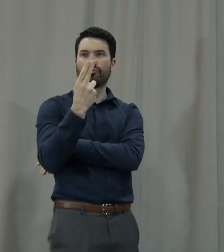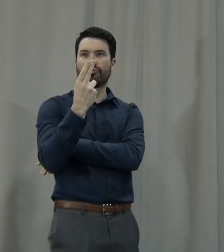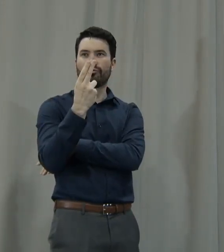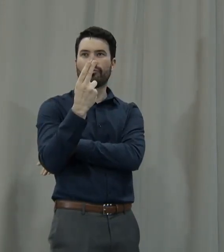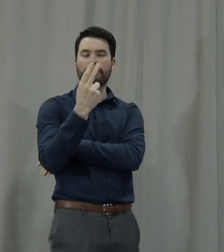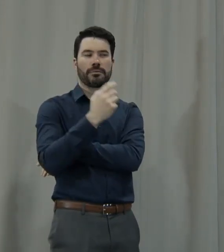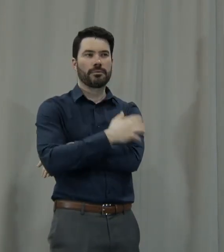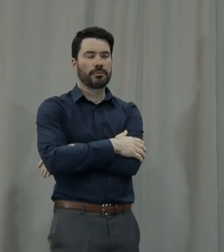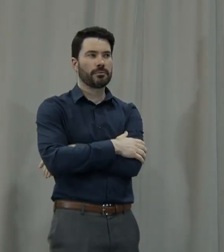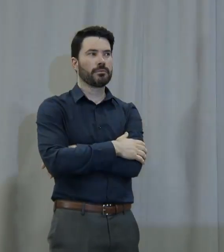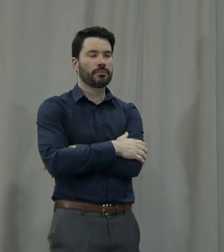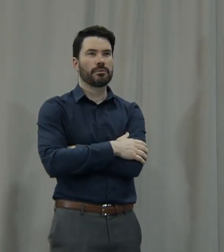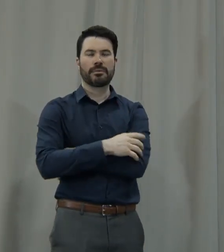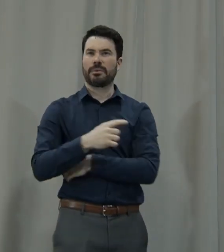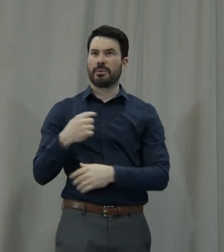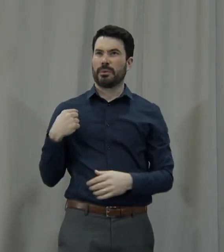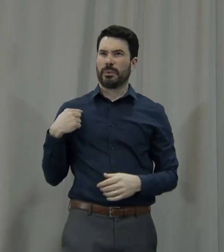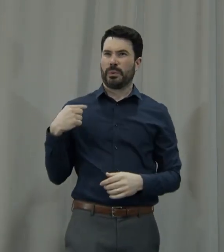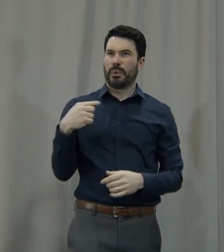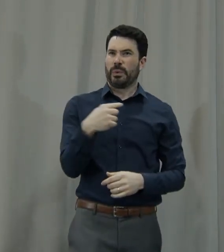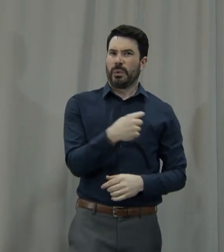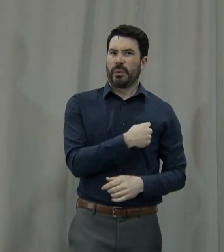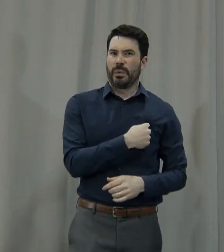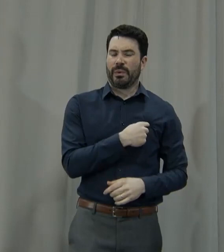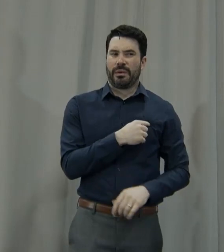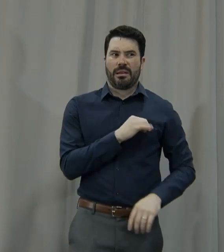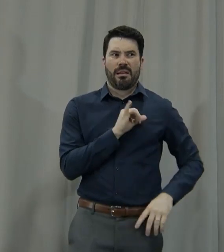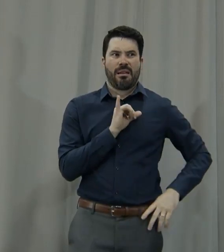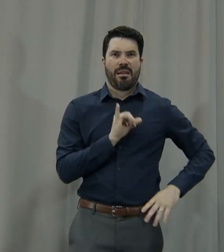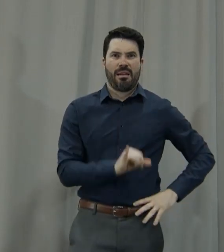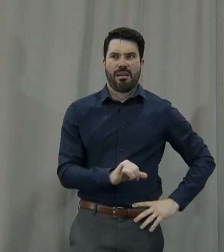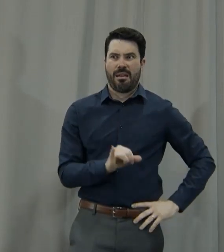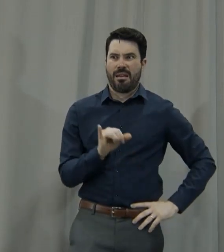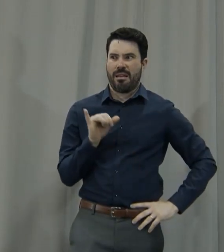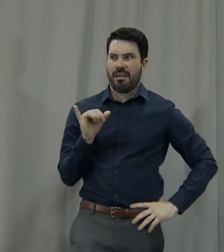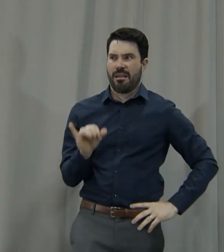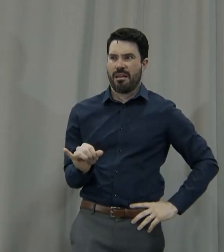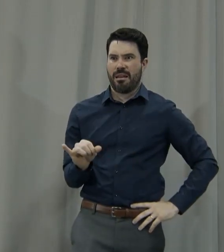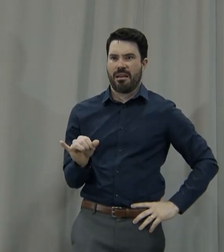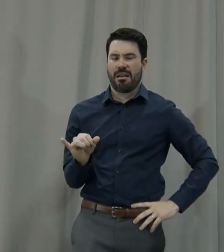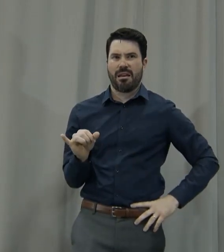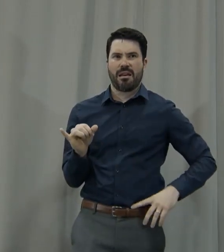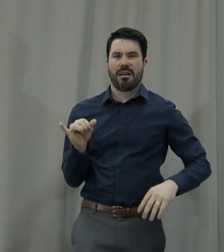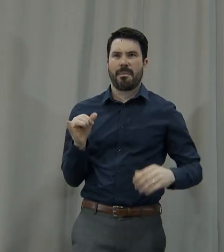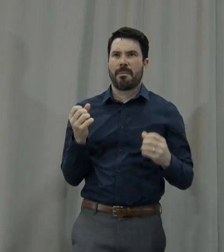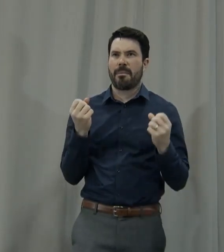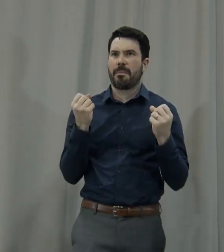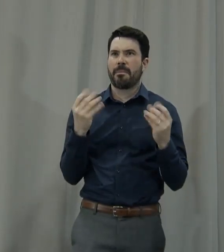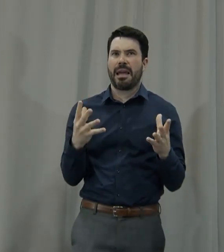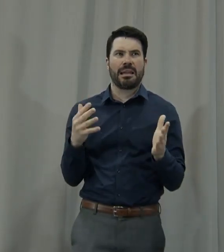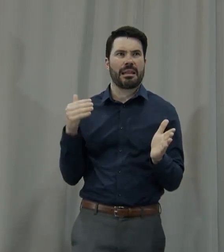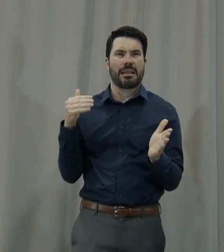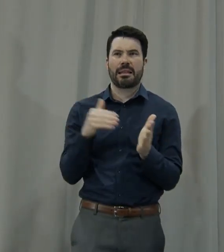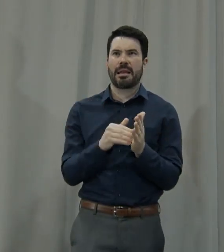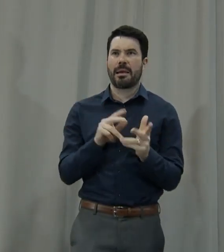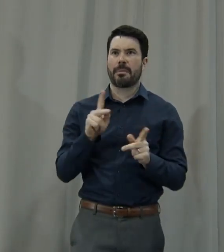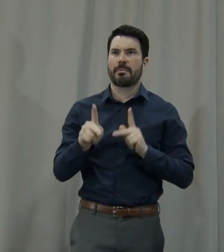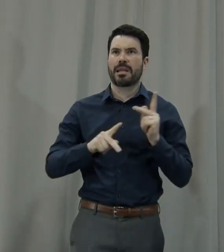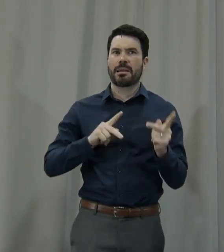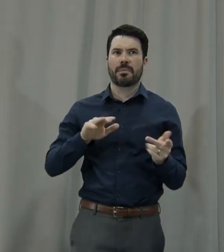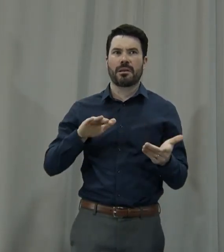What we realized at that time were there were thousands of people dying and that there were